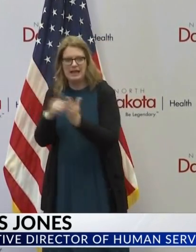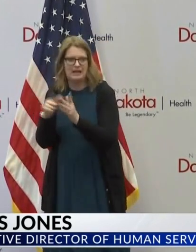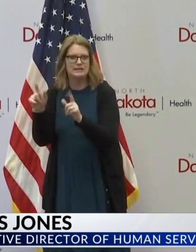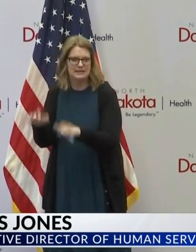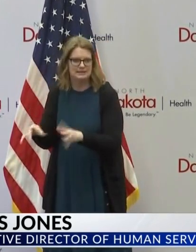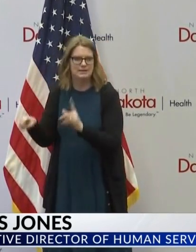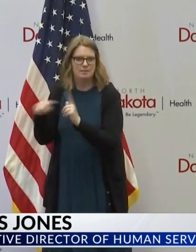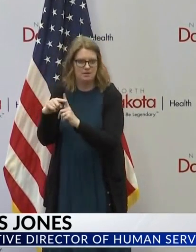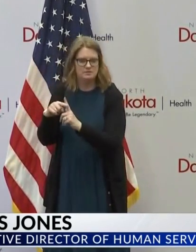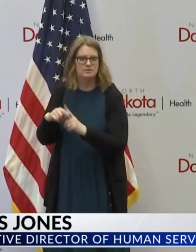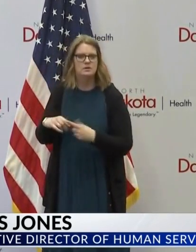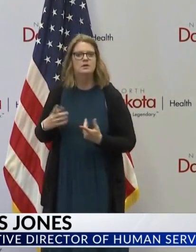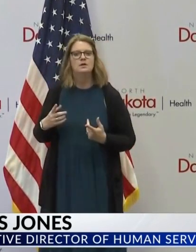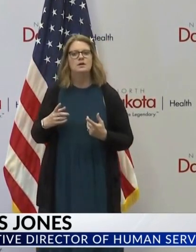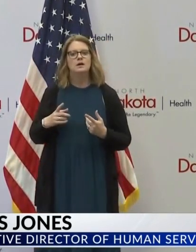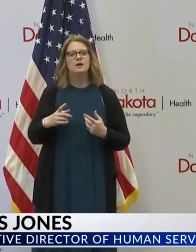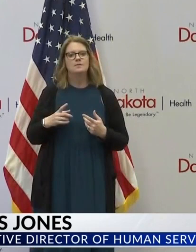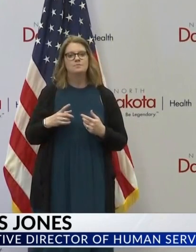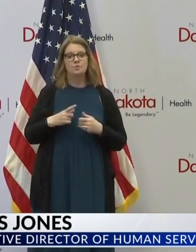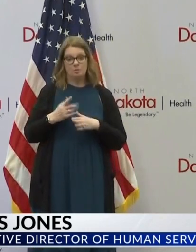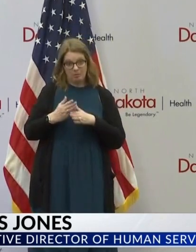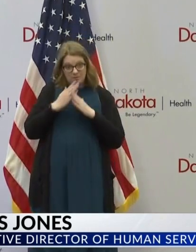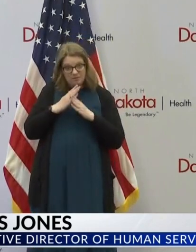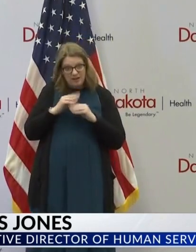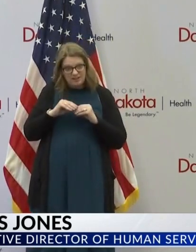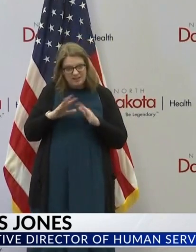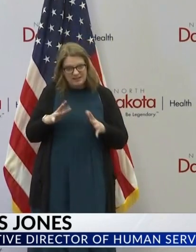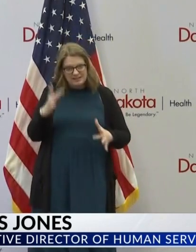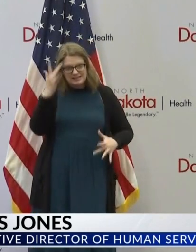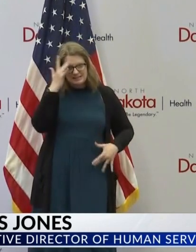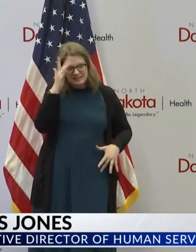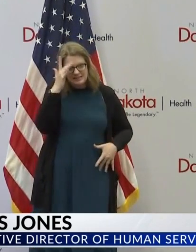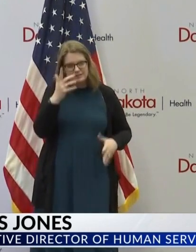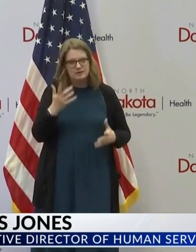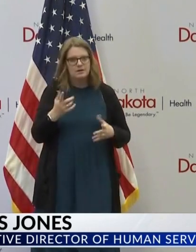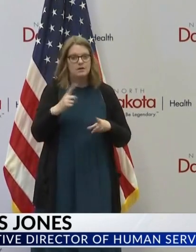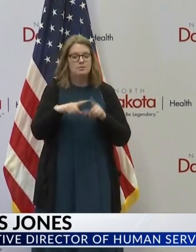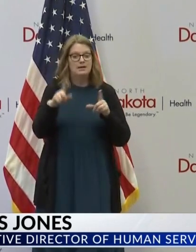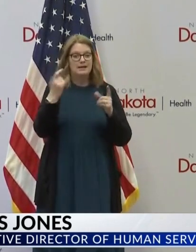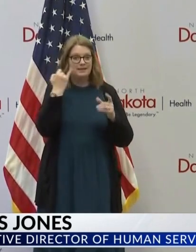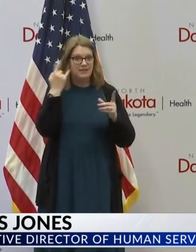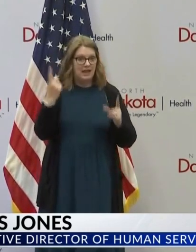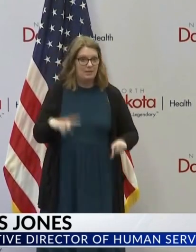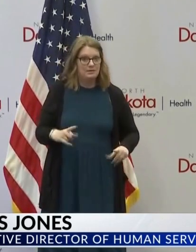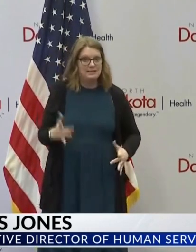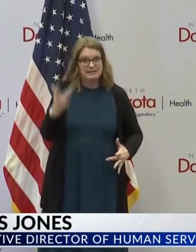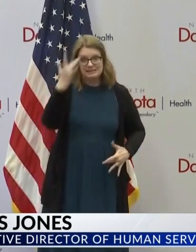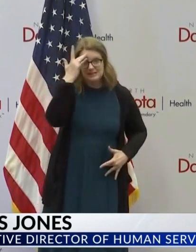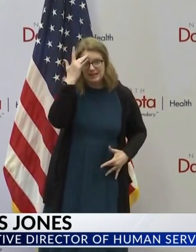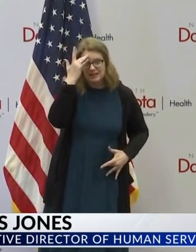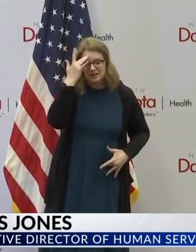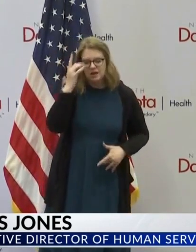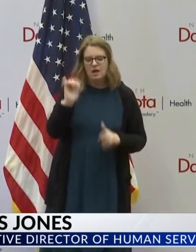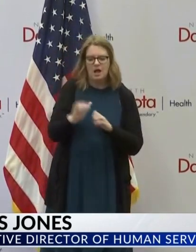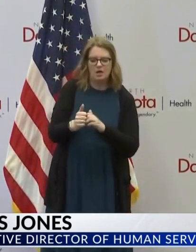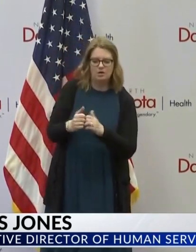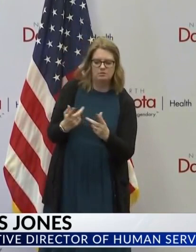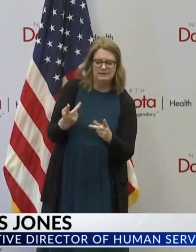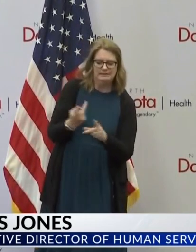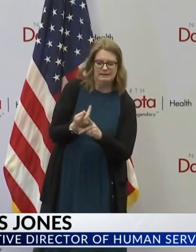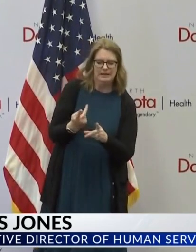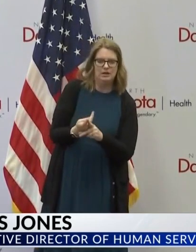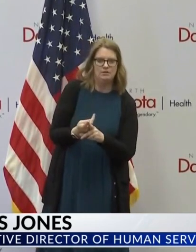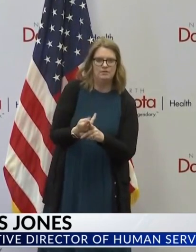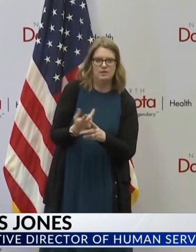our job, we want to prevent them from getting the disease, but if they do get it, how do we work with them to help them recover? So they may have recovered on their